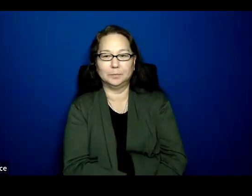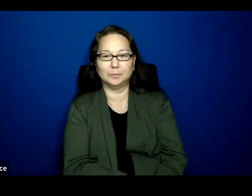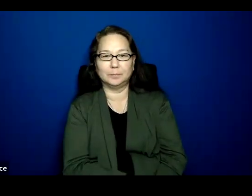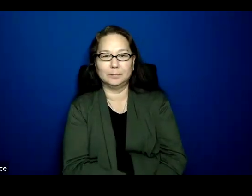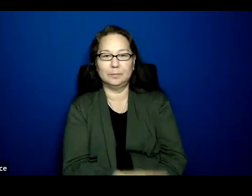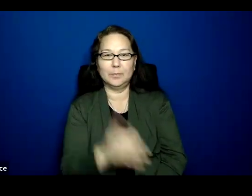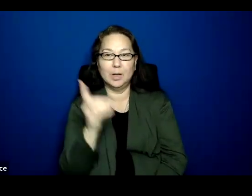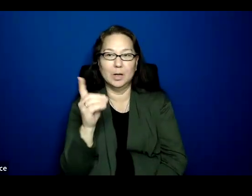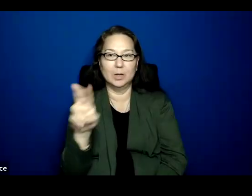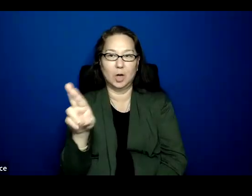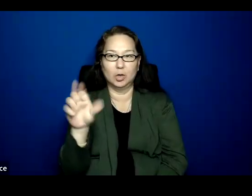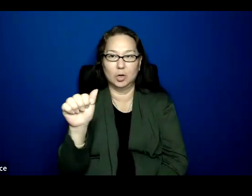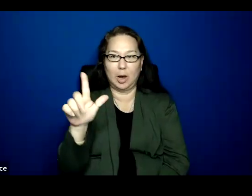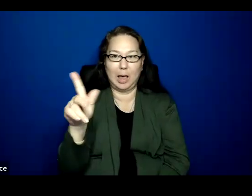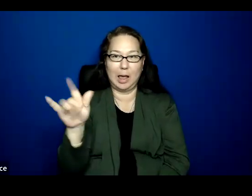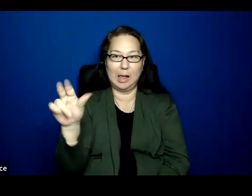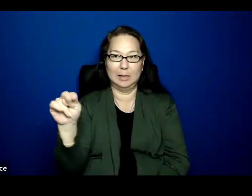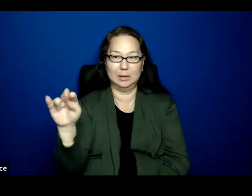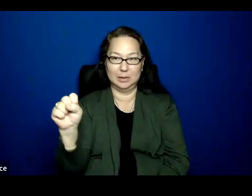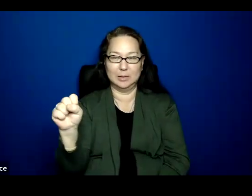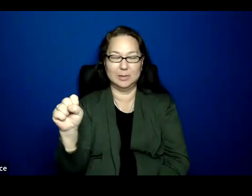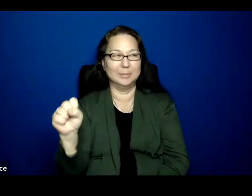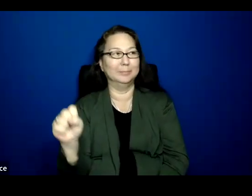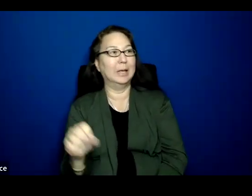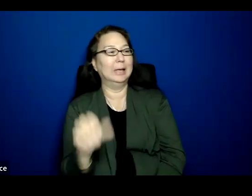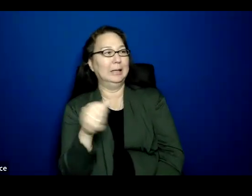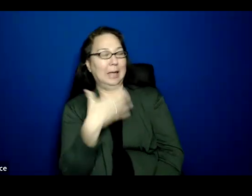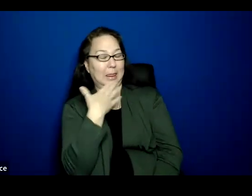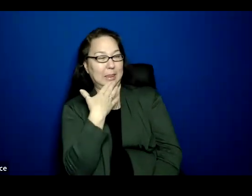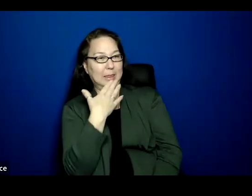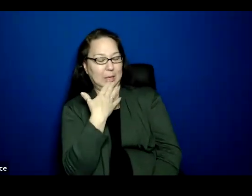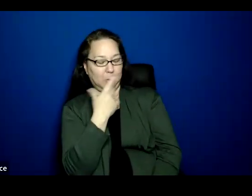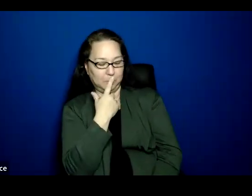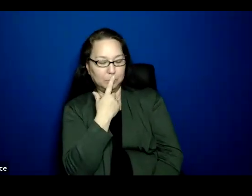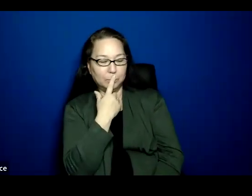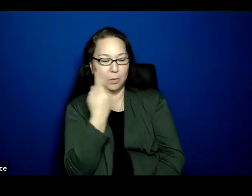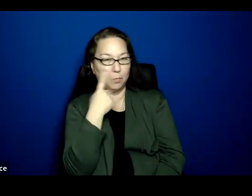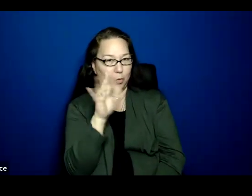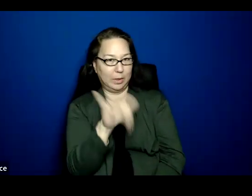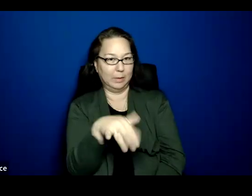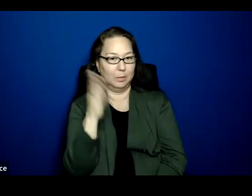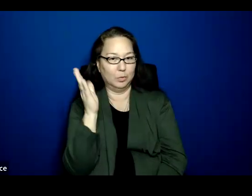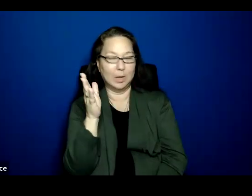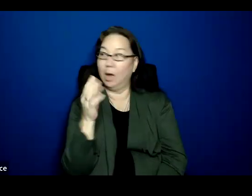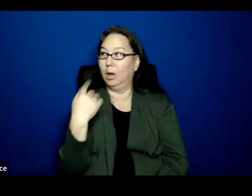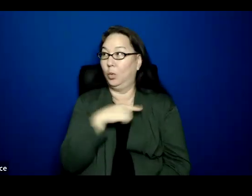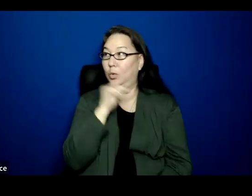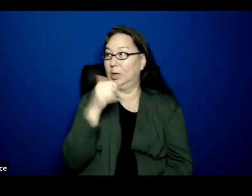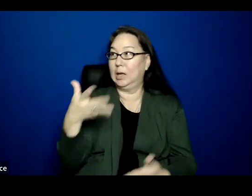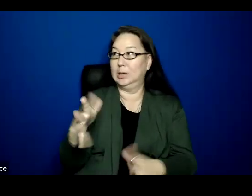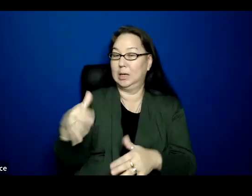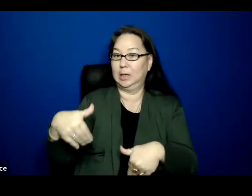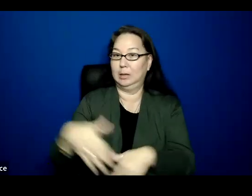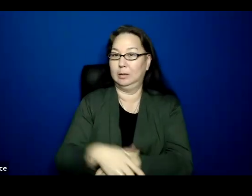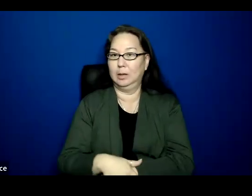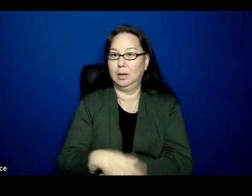Elkins? Thank you very much for the presentation. Oh, we're not quite done yet. Oh,